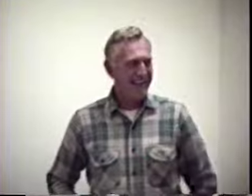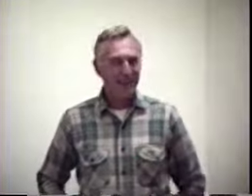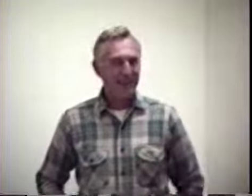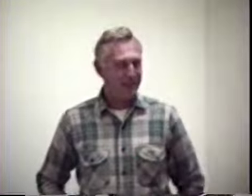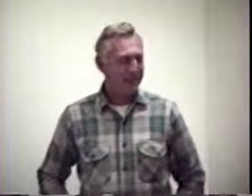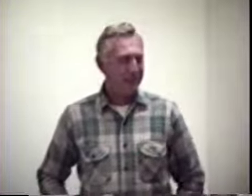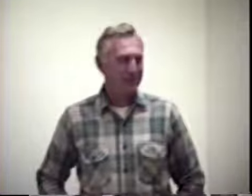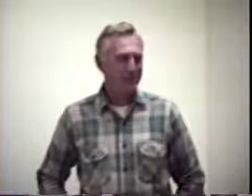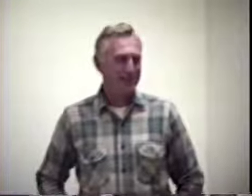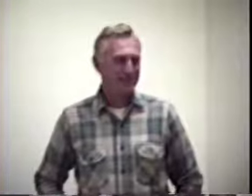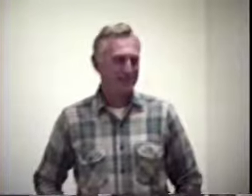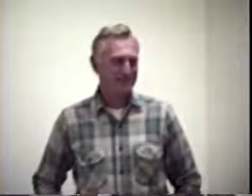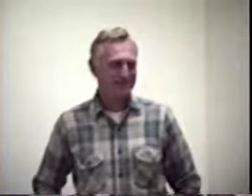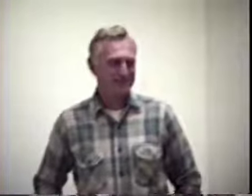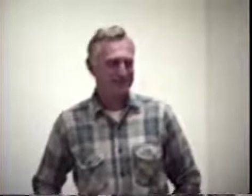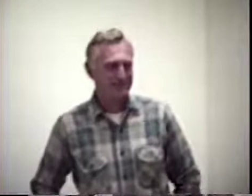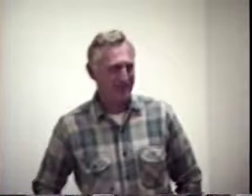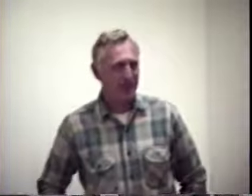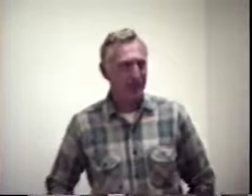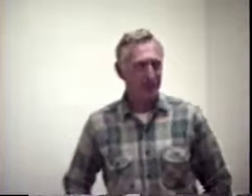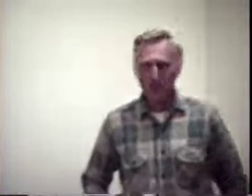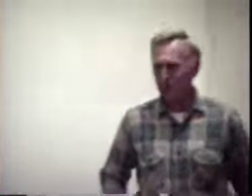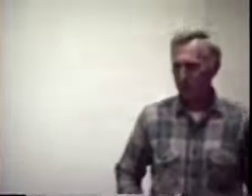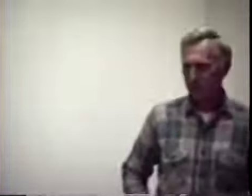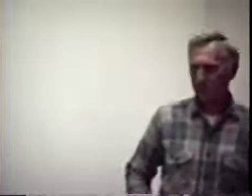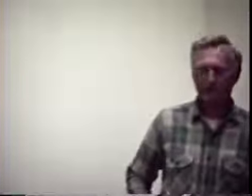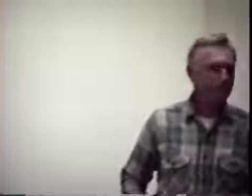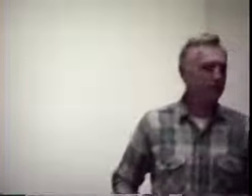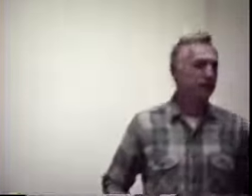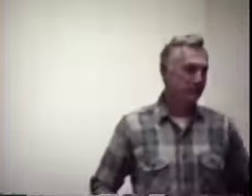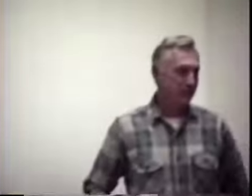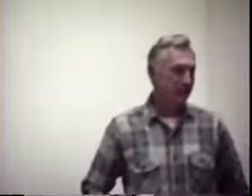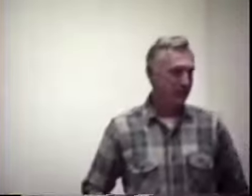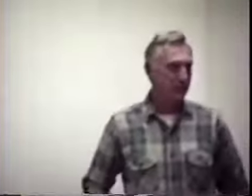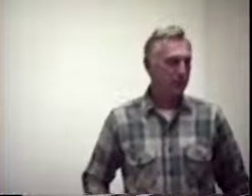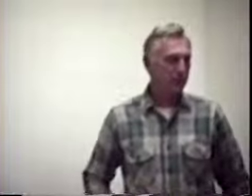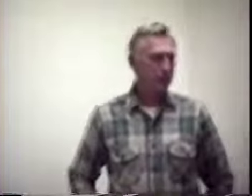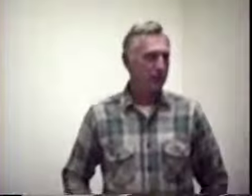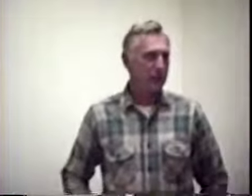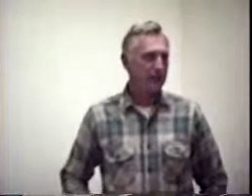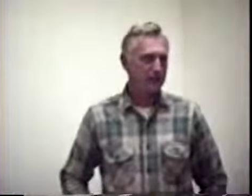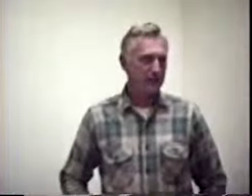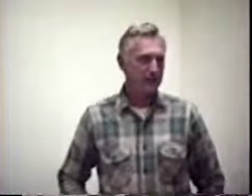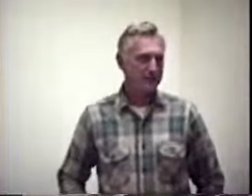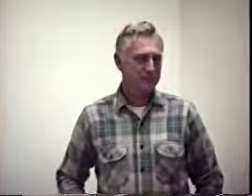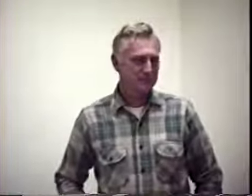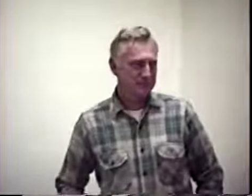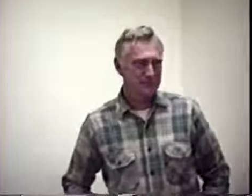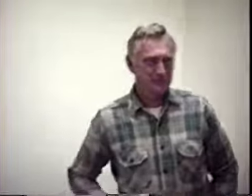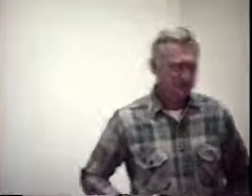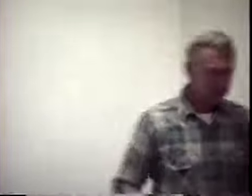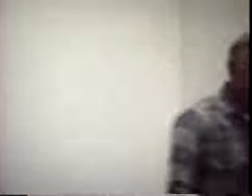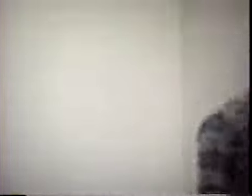I really appreciate it. And I thank you, Willie, for the part that you played in that. Thank you. Thank you.